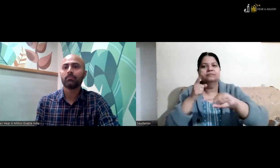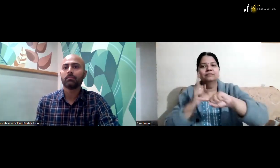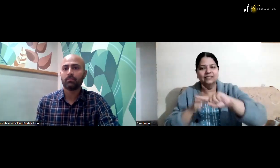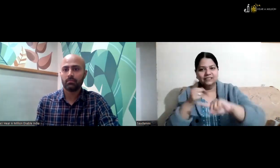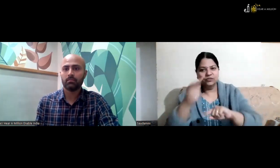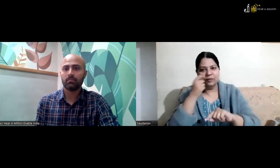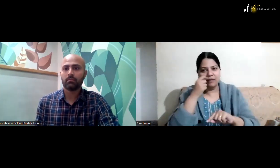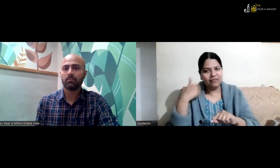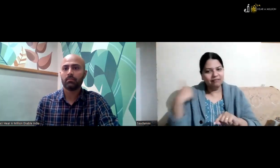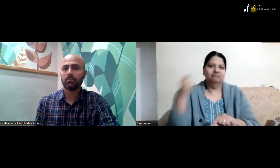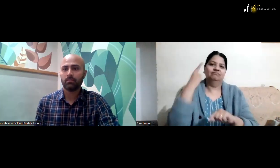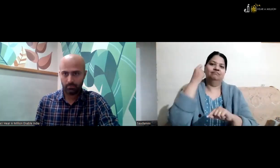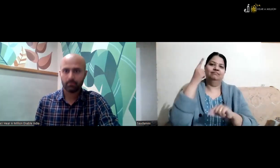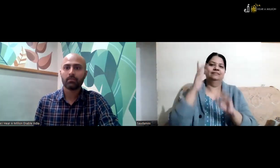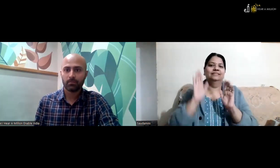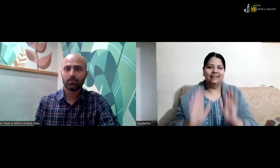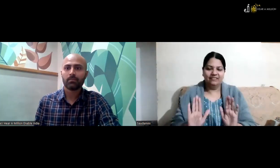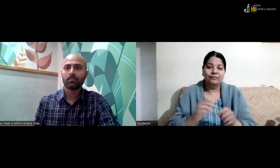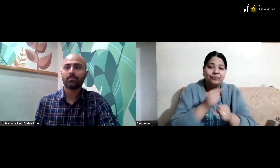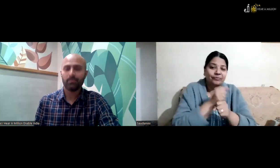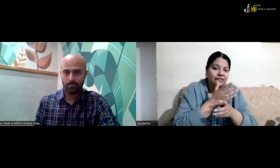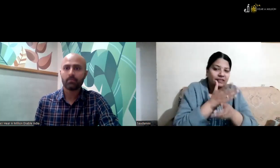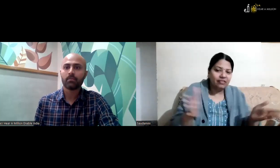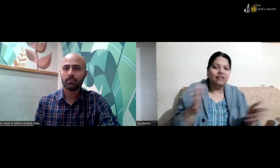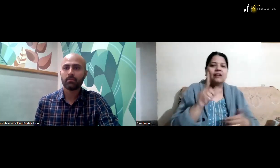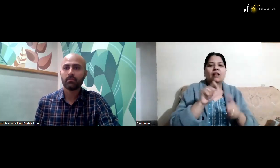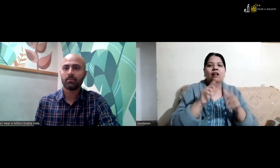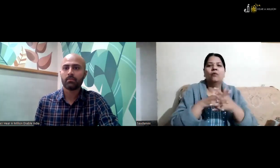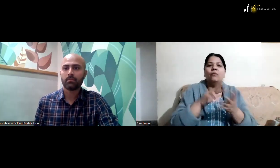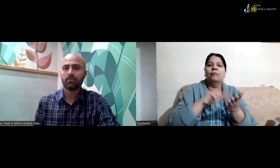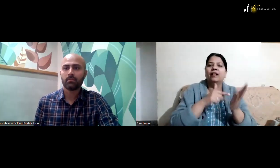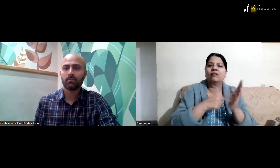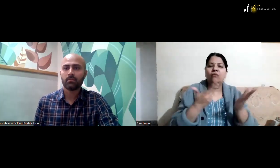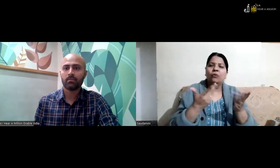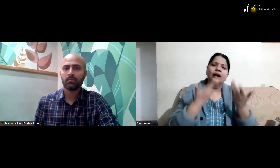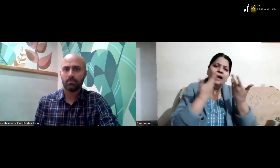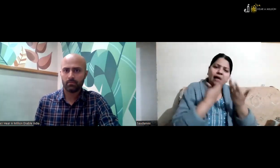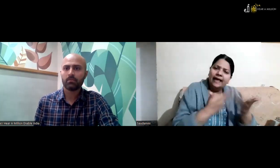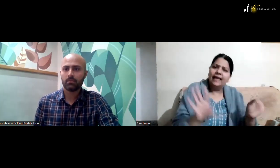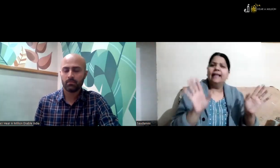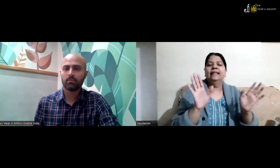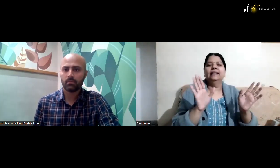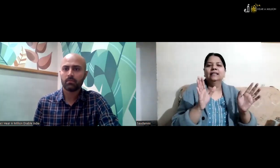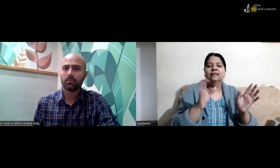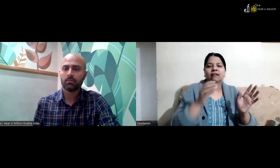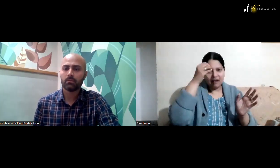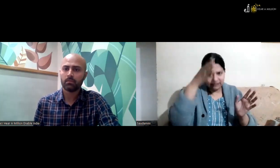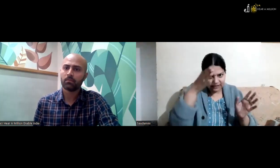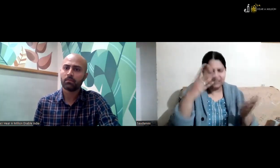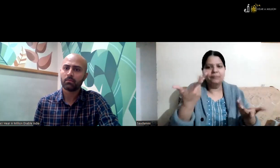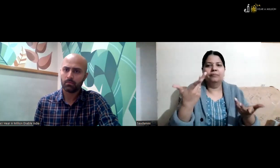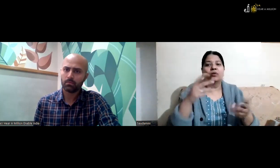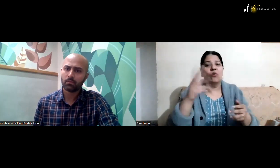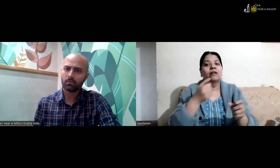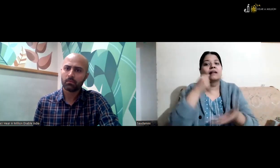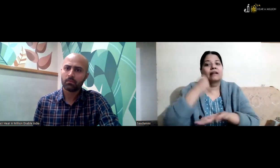might not be aware about this. So yes, Bhavin and Prasad was there. So yes, I want to share some light